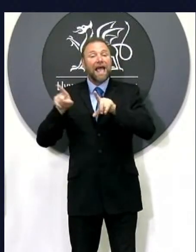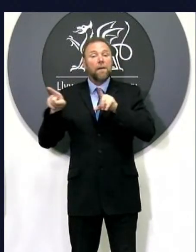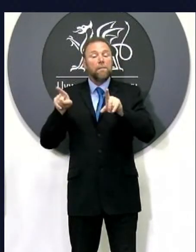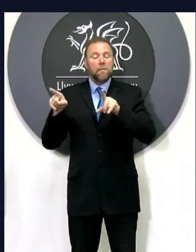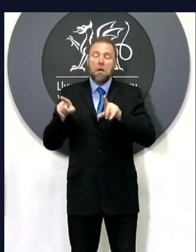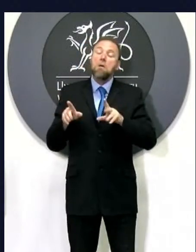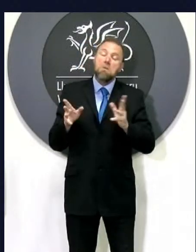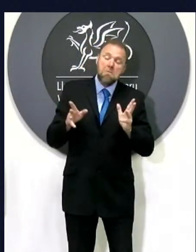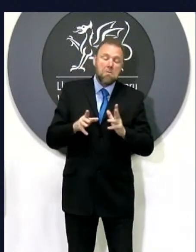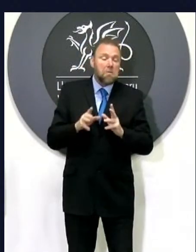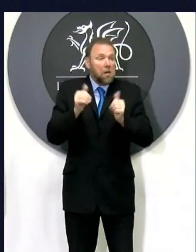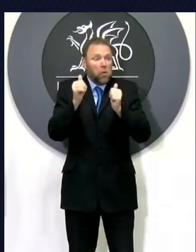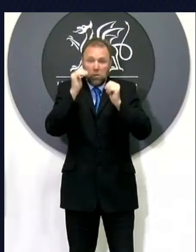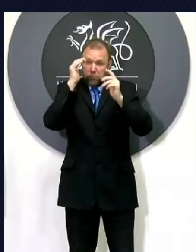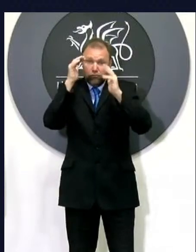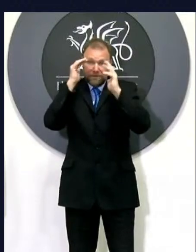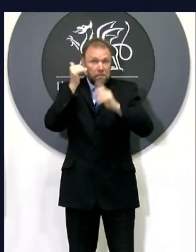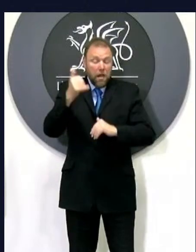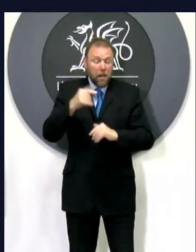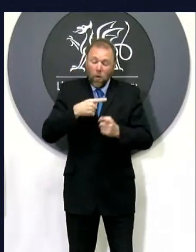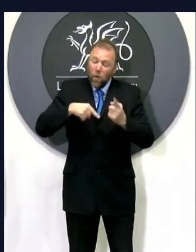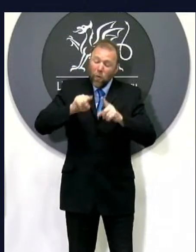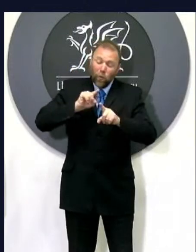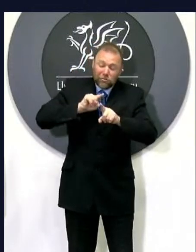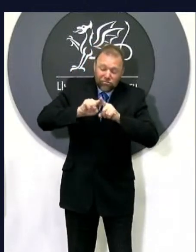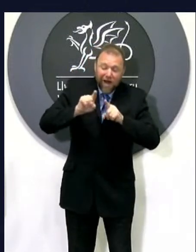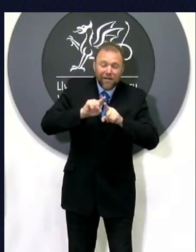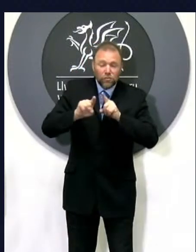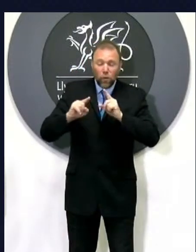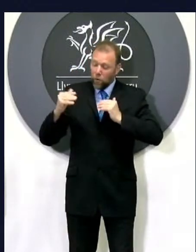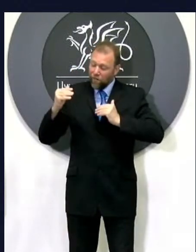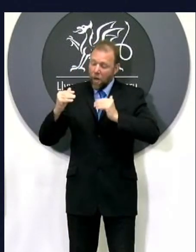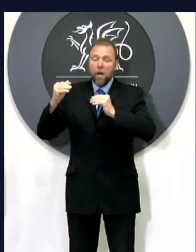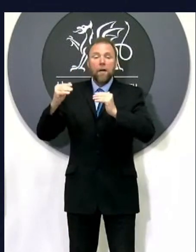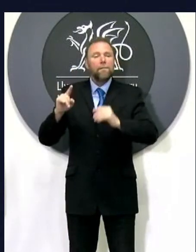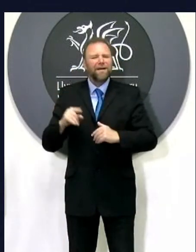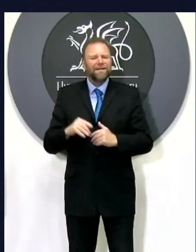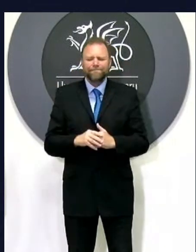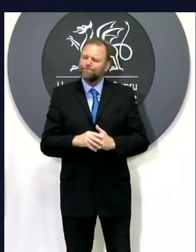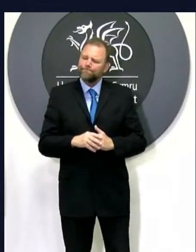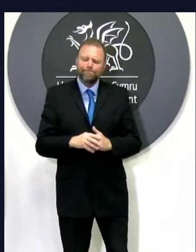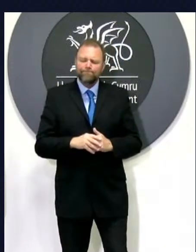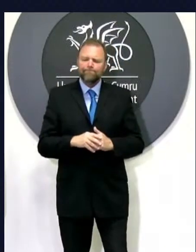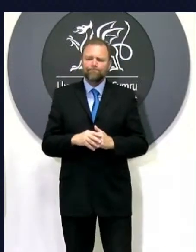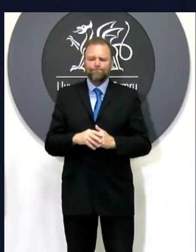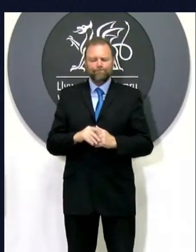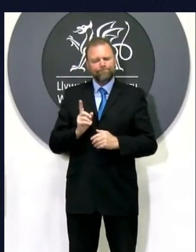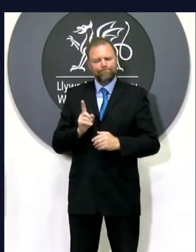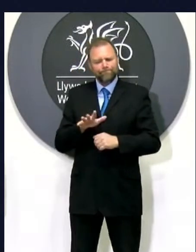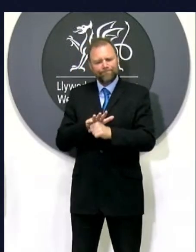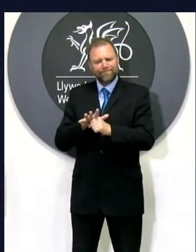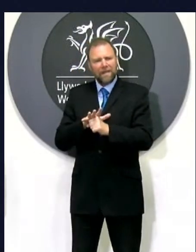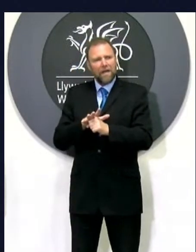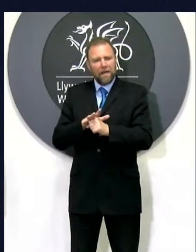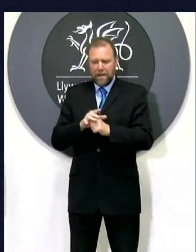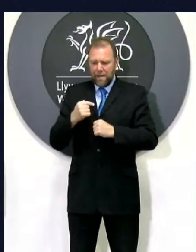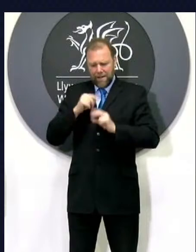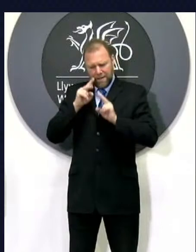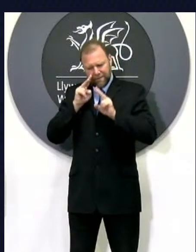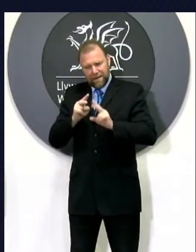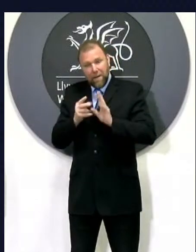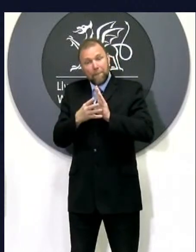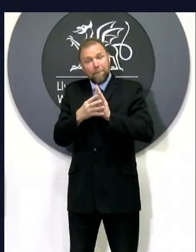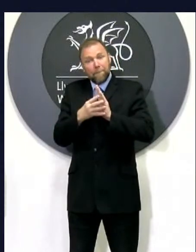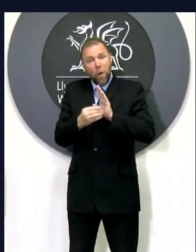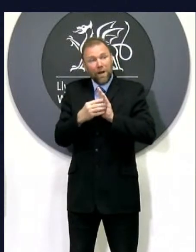do try and follow. But in this case, we do have modelling, which I've come over